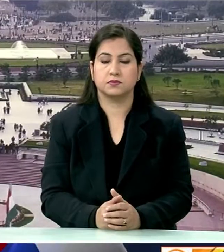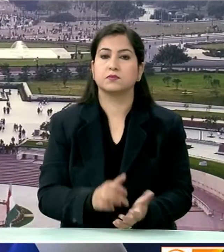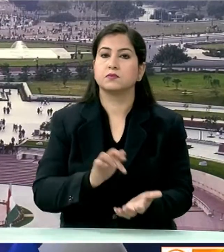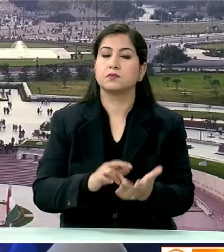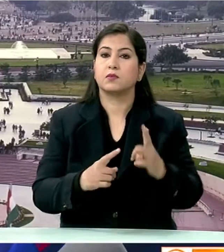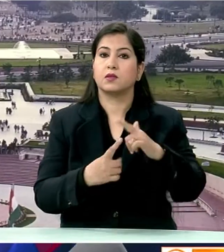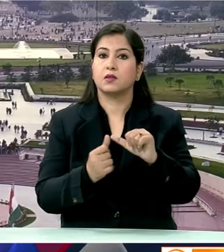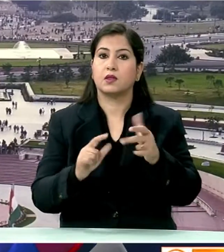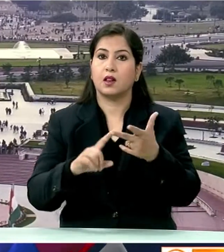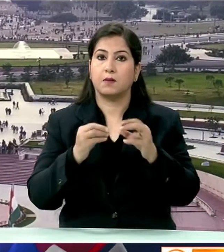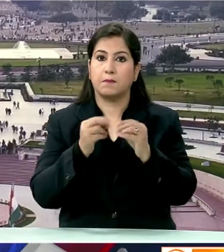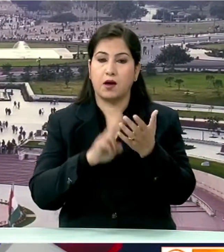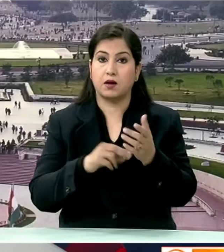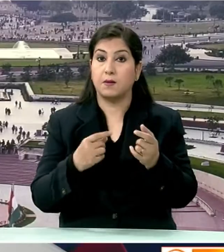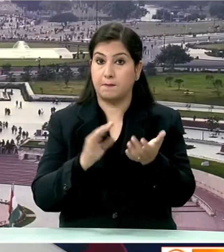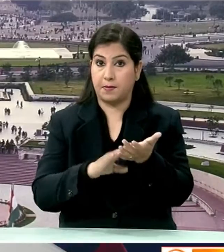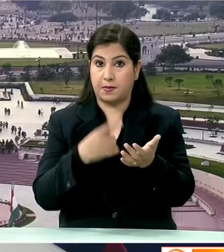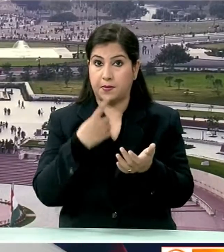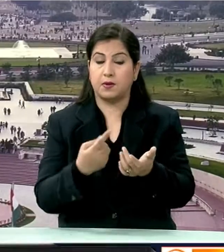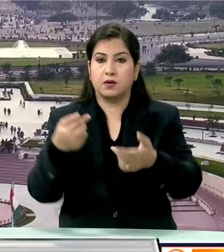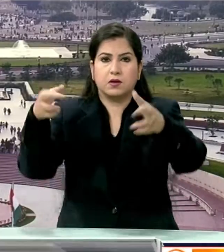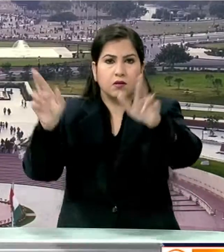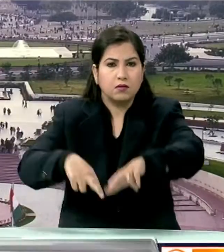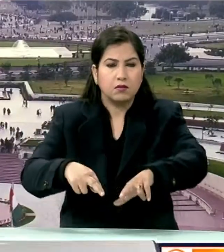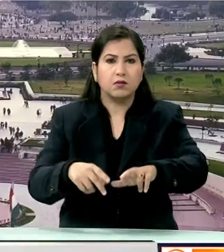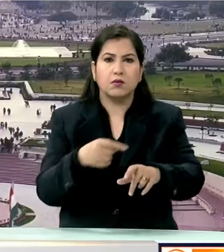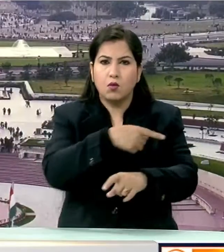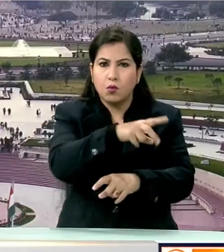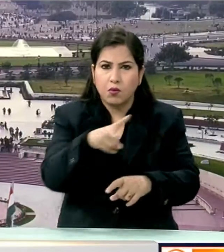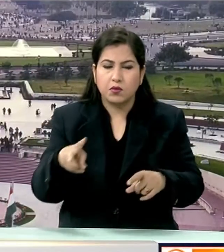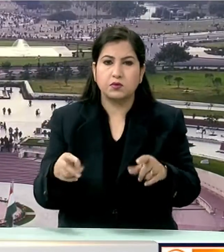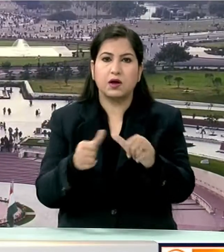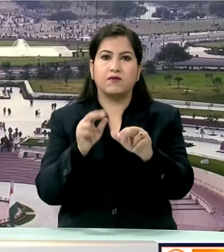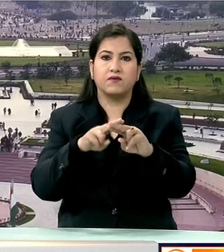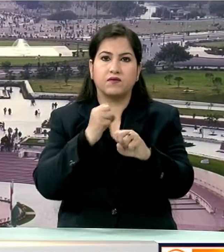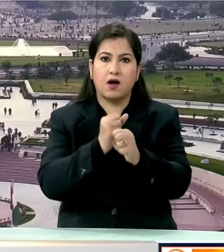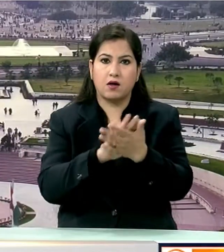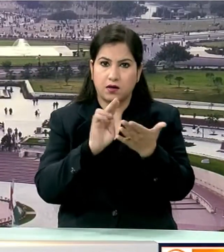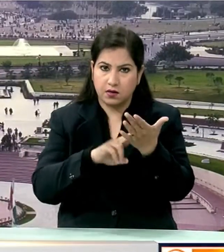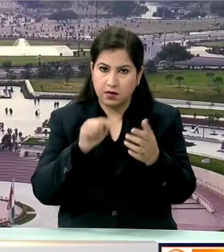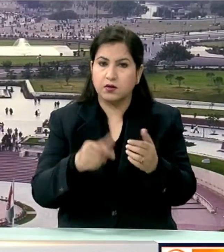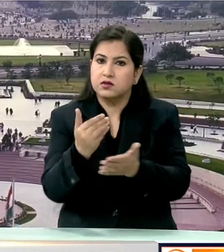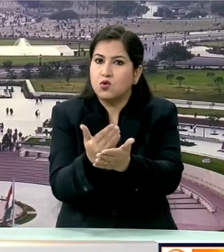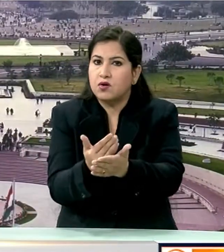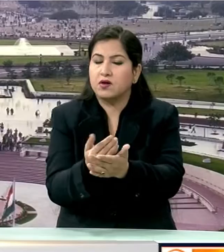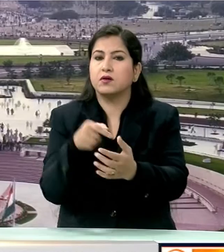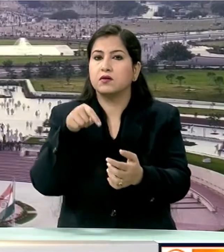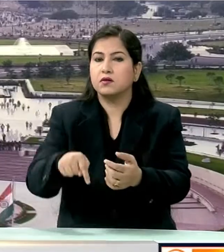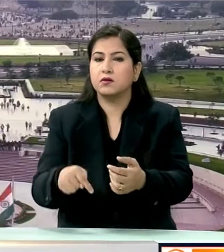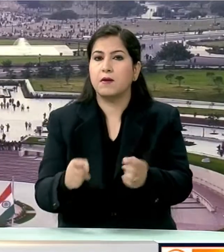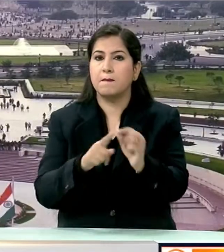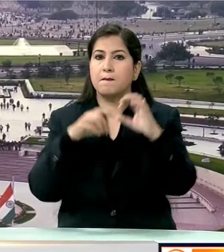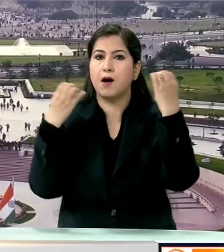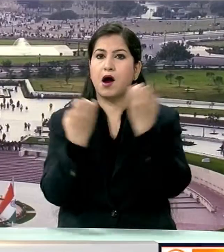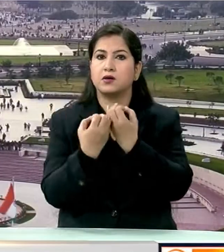The Taliban said on Monday they were resuming offensive operations against Afghan security forces, ending